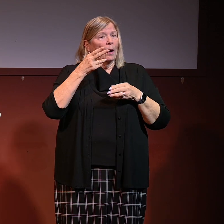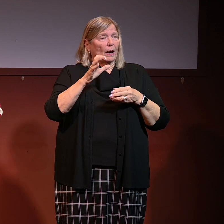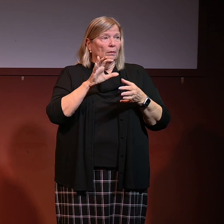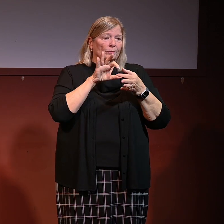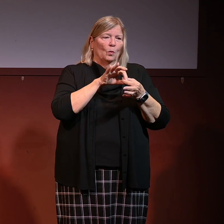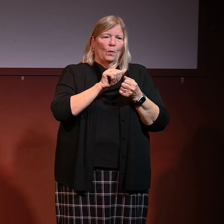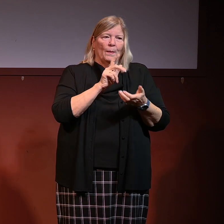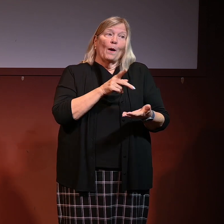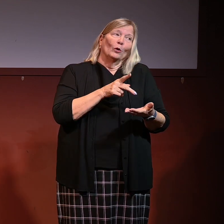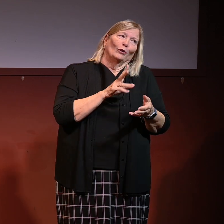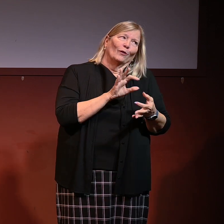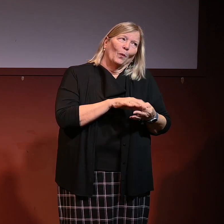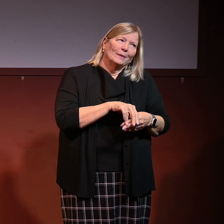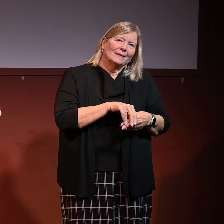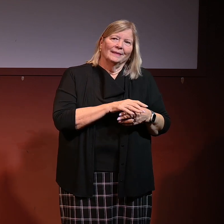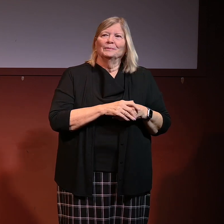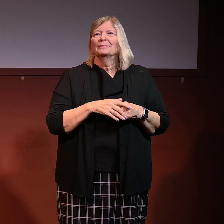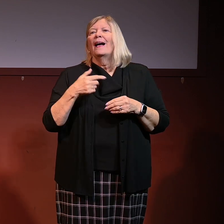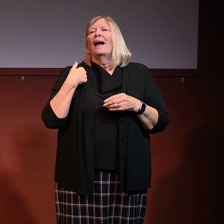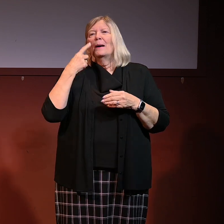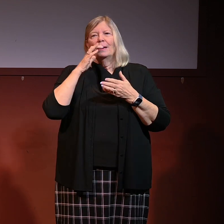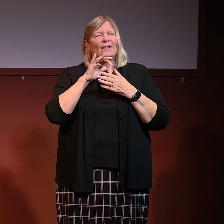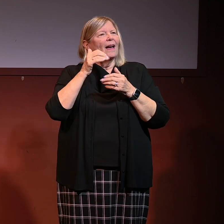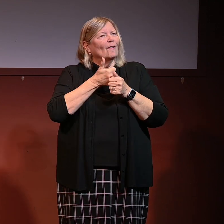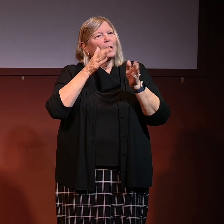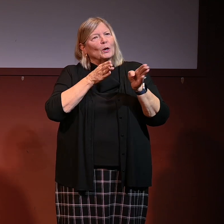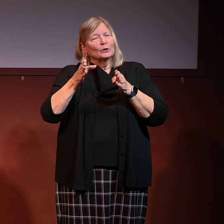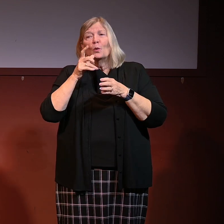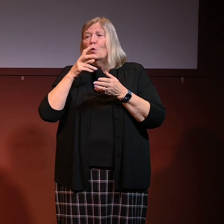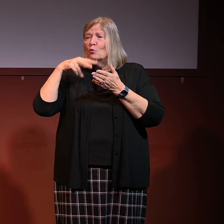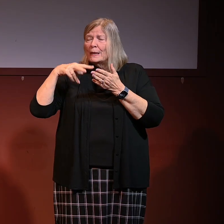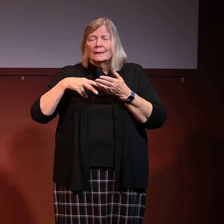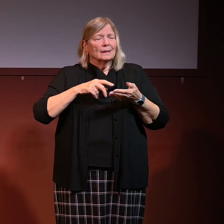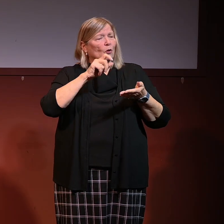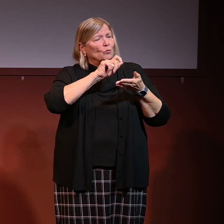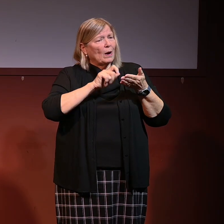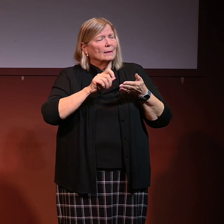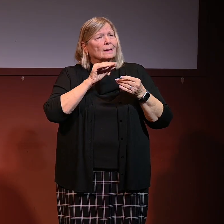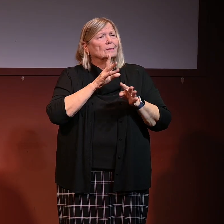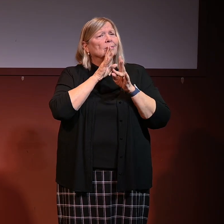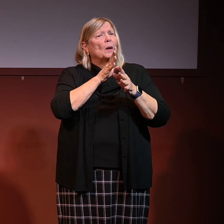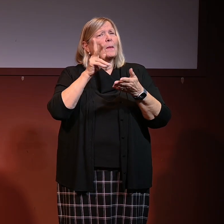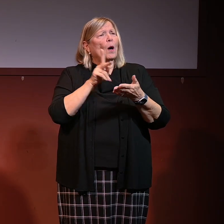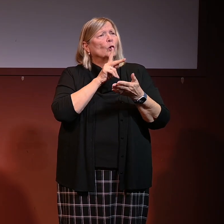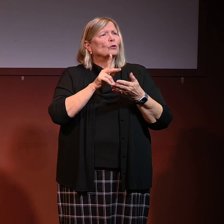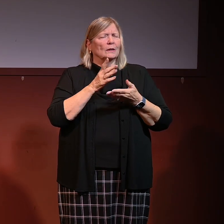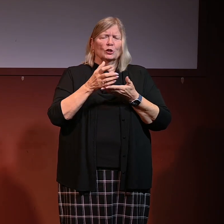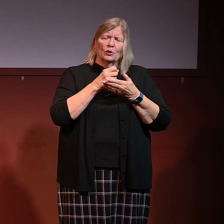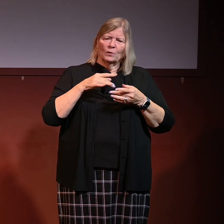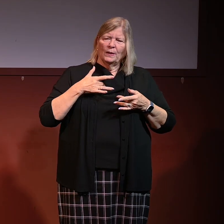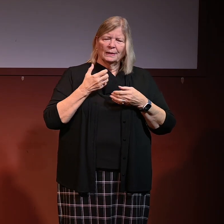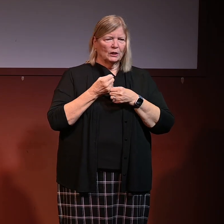to poetry, of course. I believe that every person who reads, writes, and recites poetry deserves to